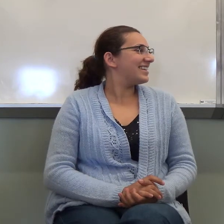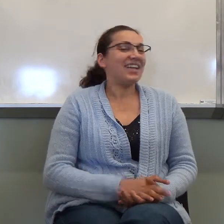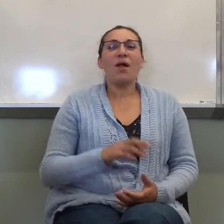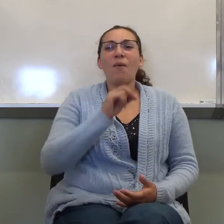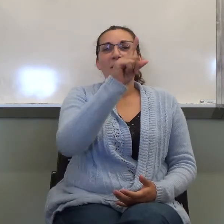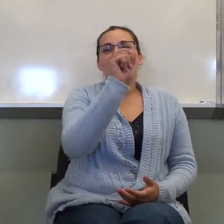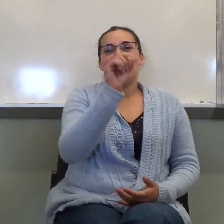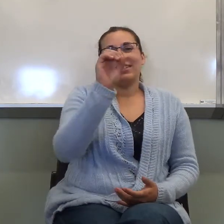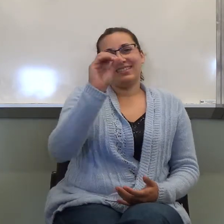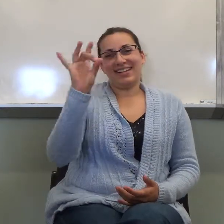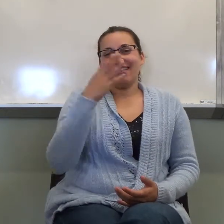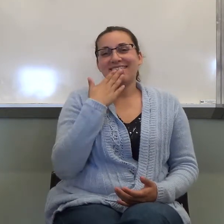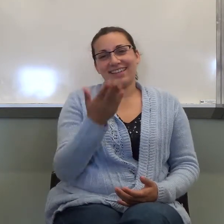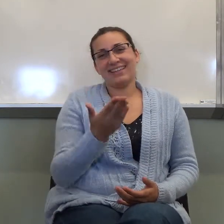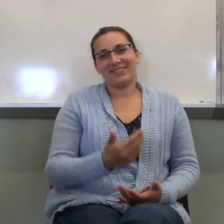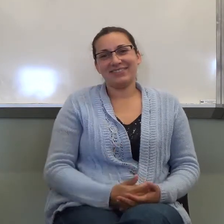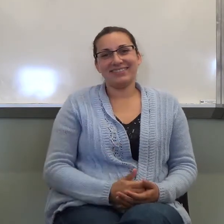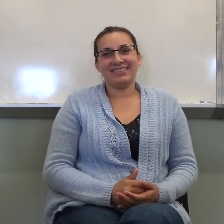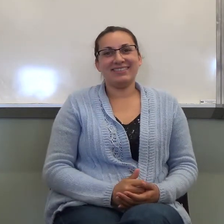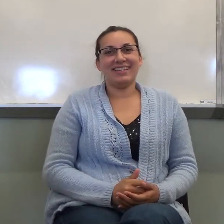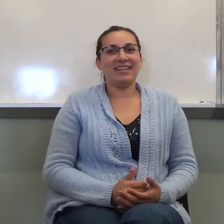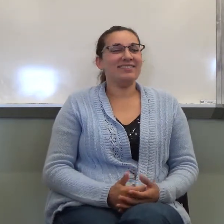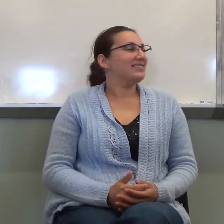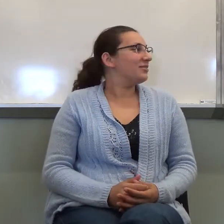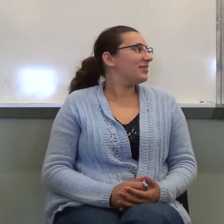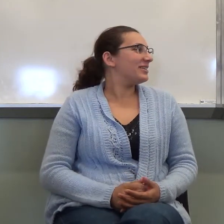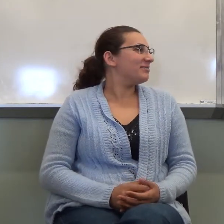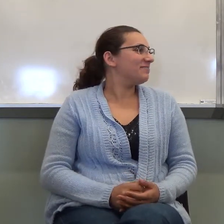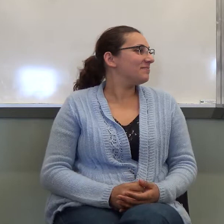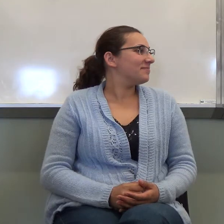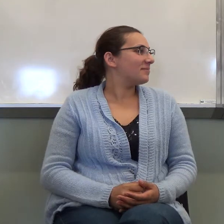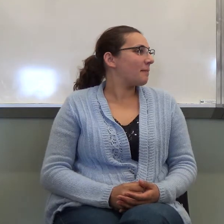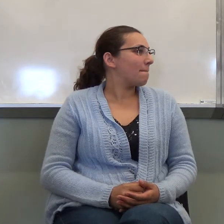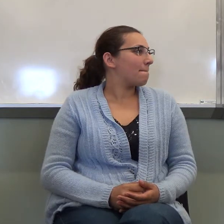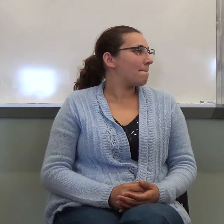1.08, thank you. Yeah, you're welcome. Hmm?